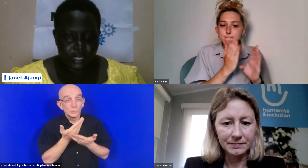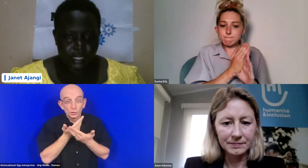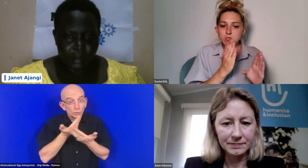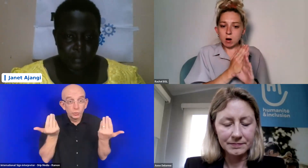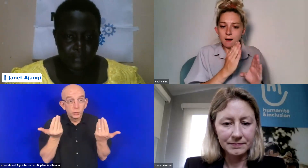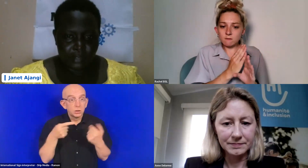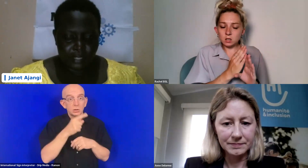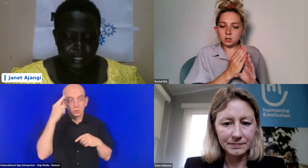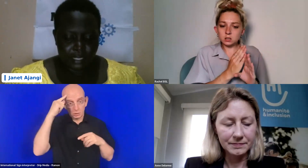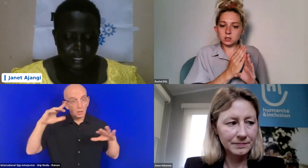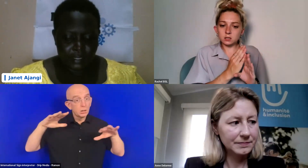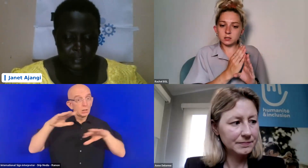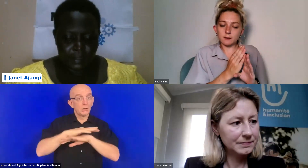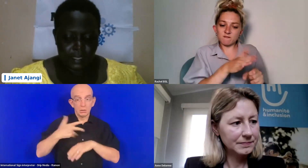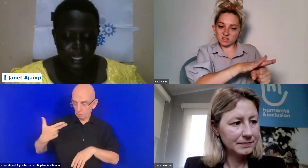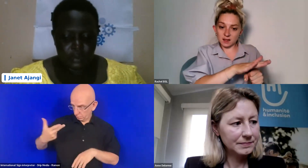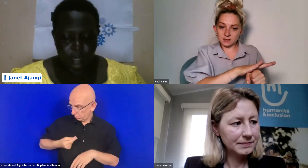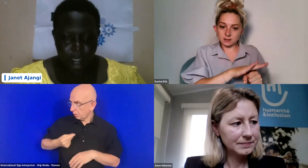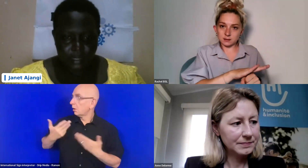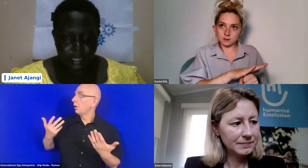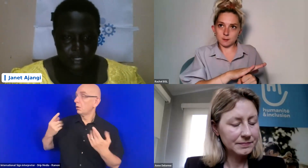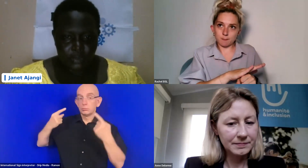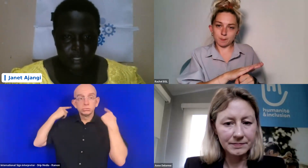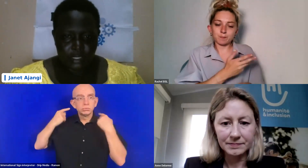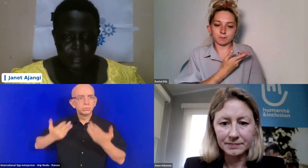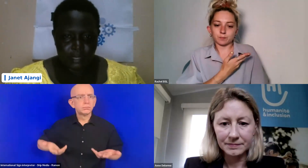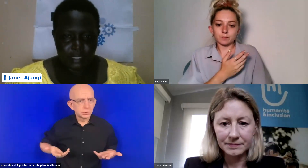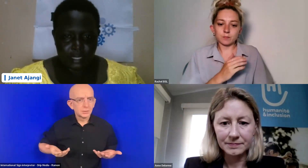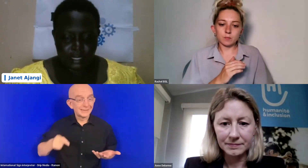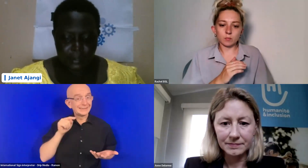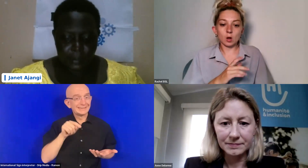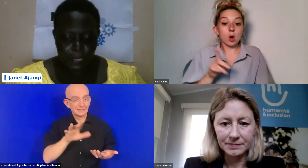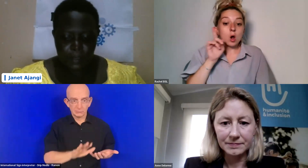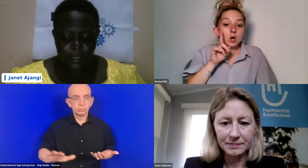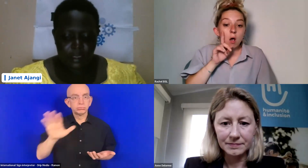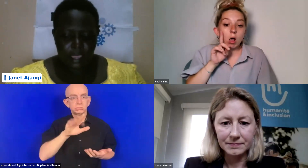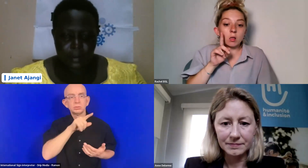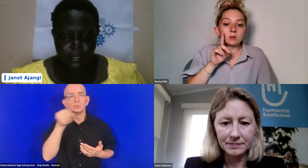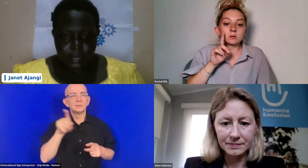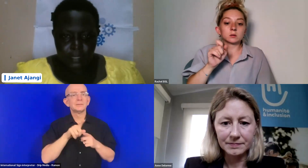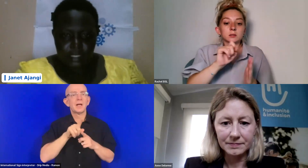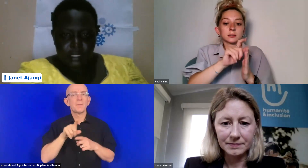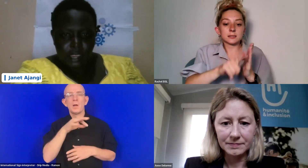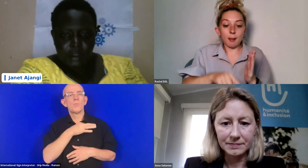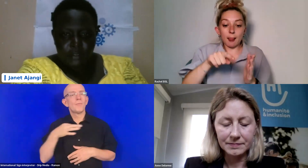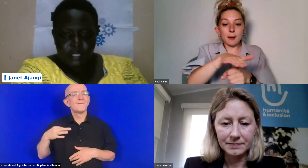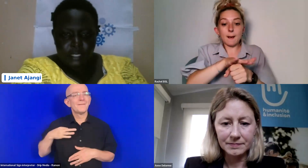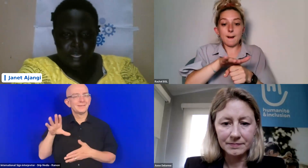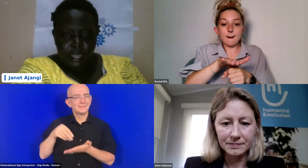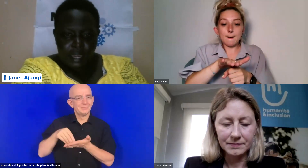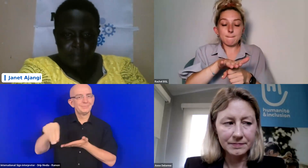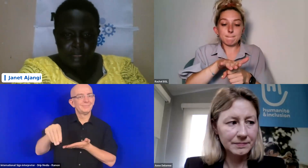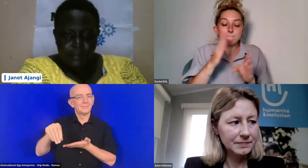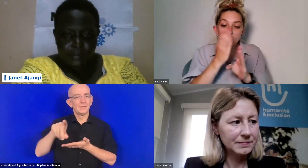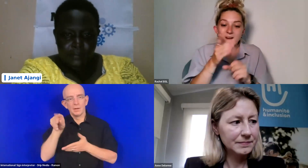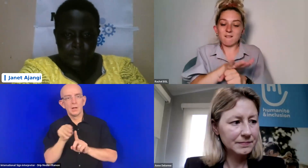Also in the same private facilities as well, girls with disabilities, disabilities around 16